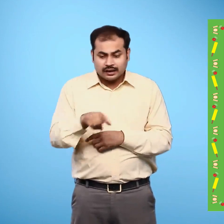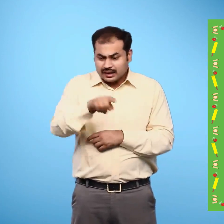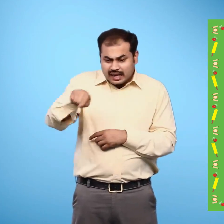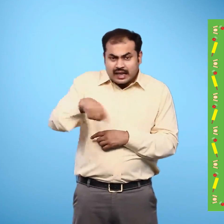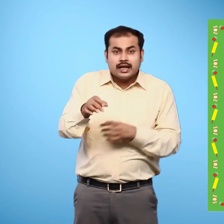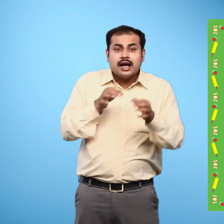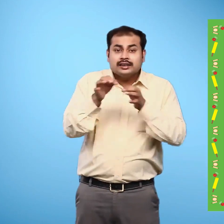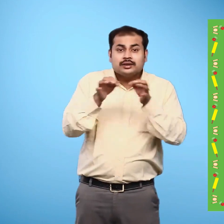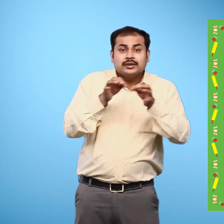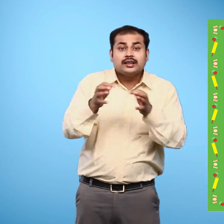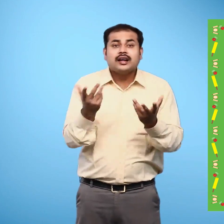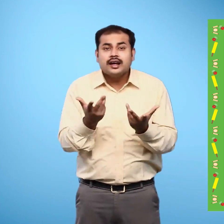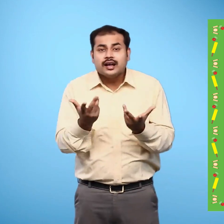Discuss similarities